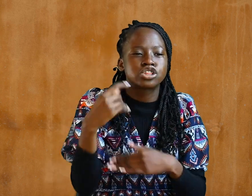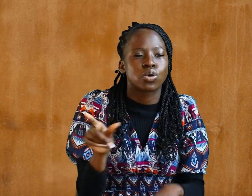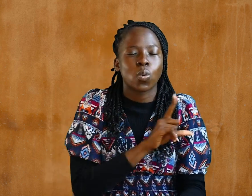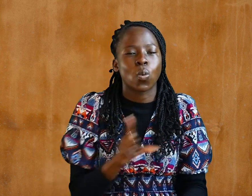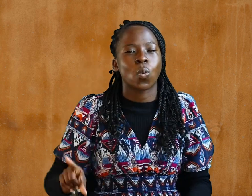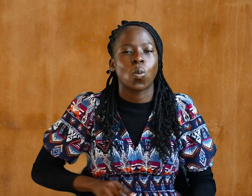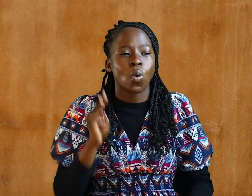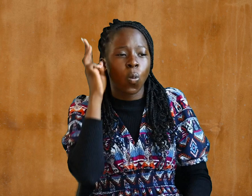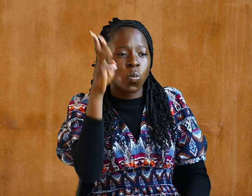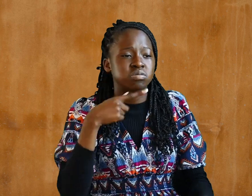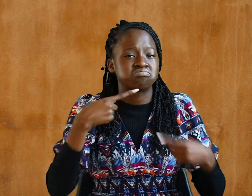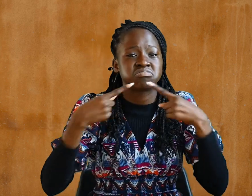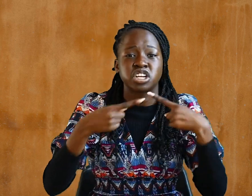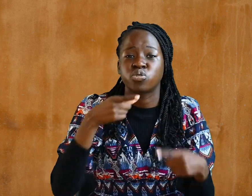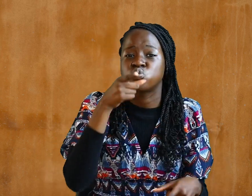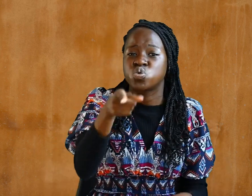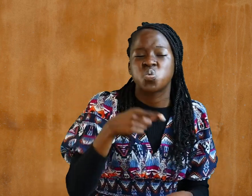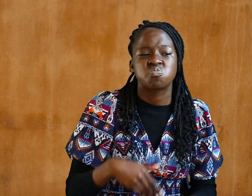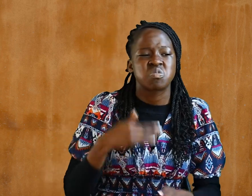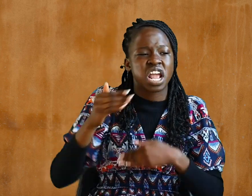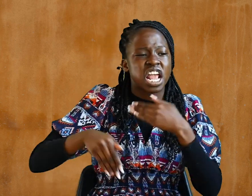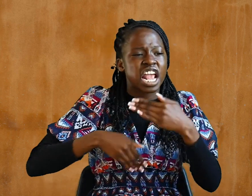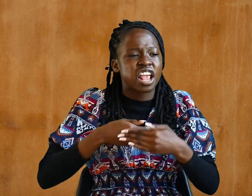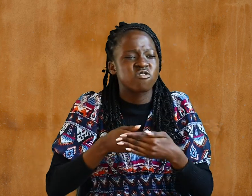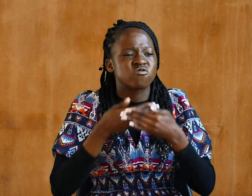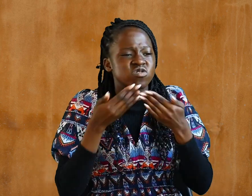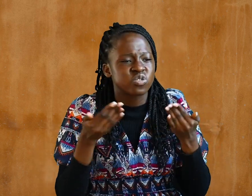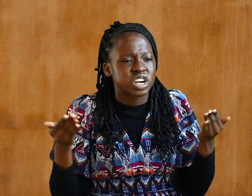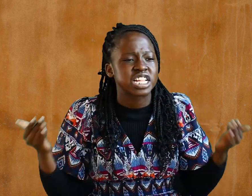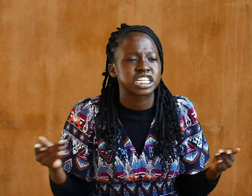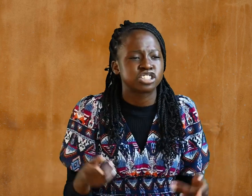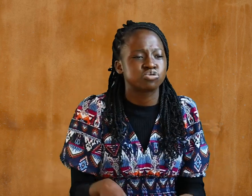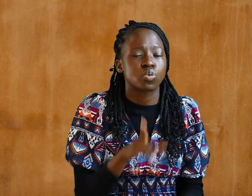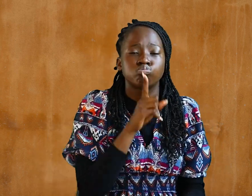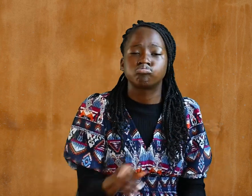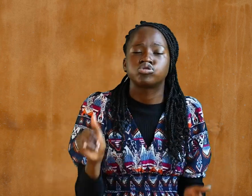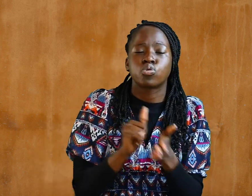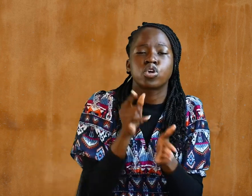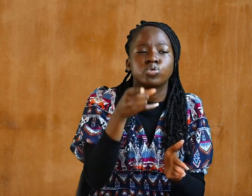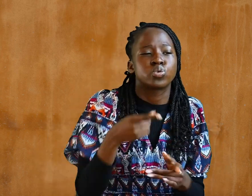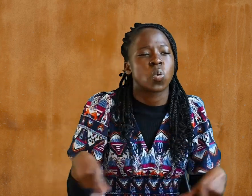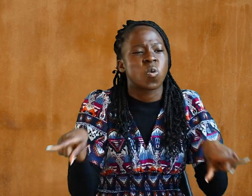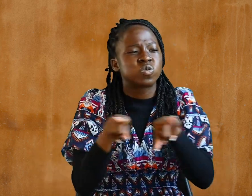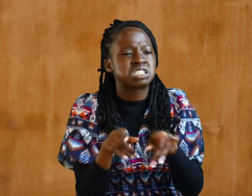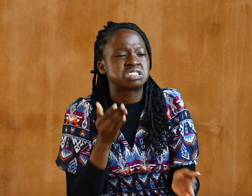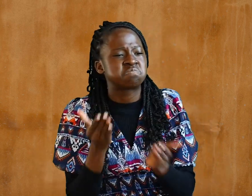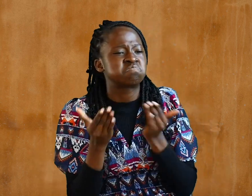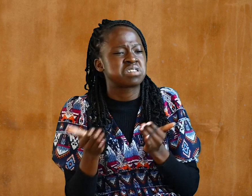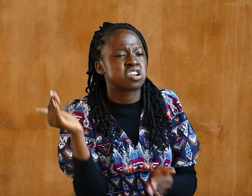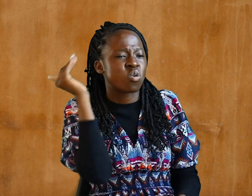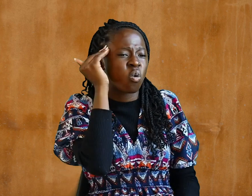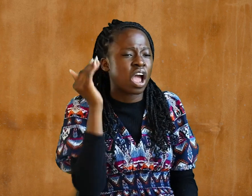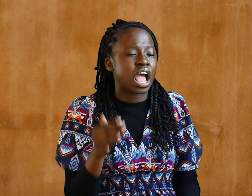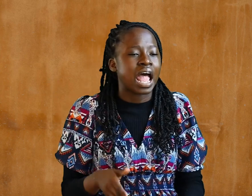you everything so that you also may know how I am and what I am